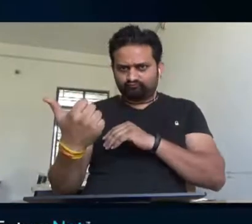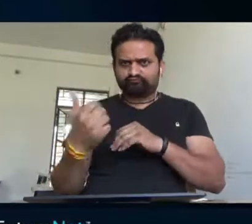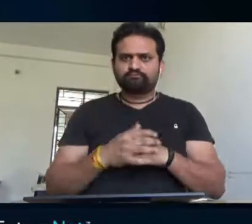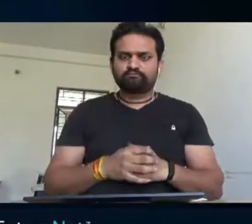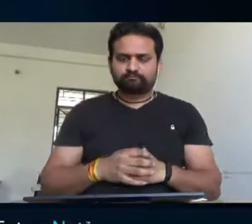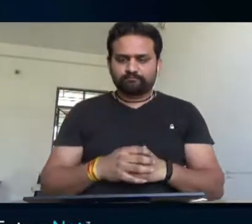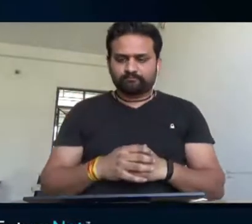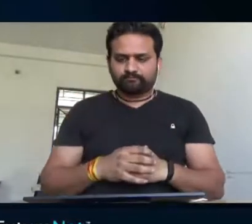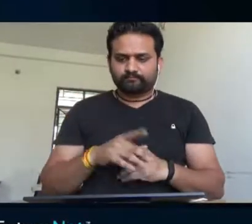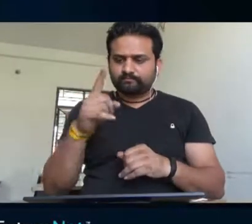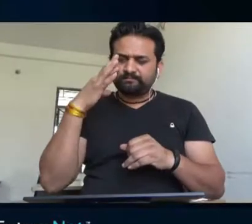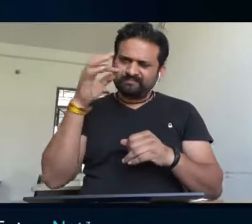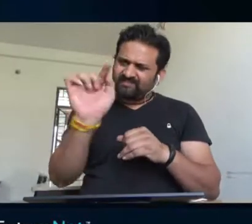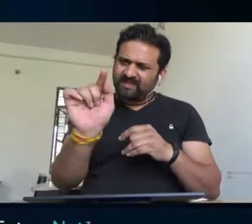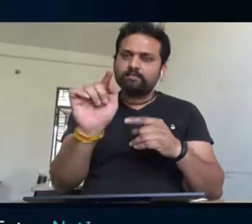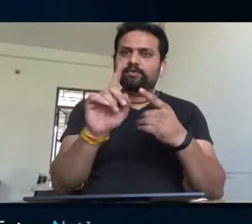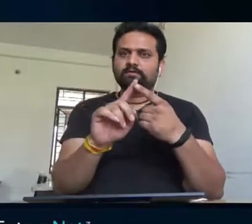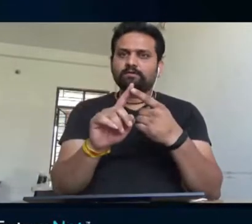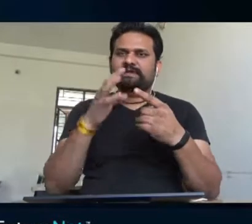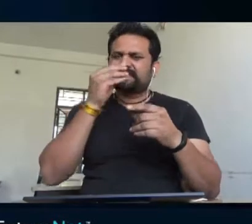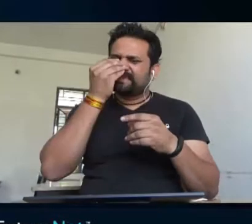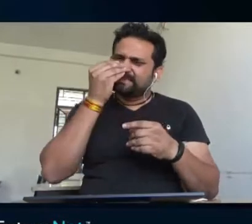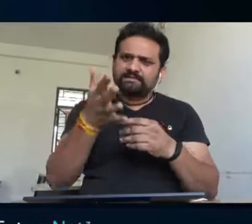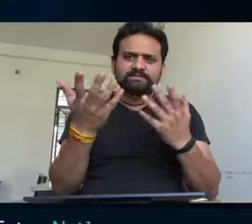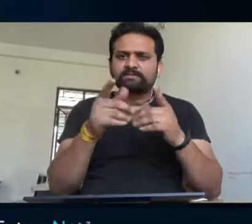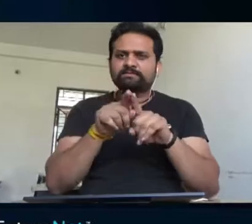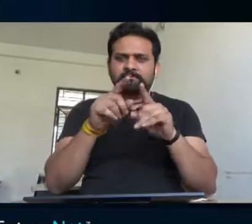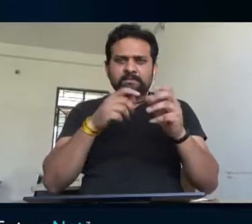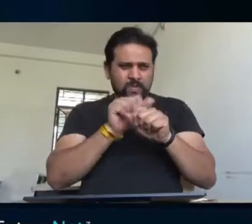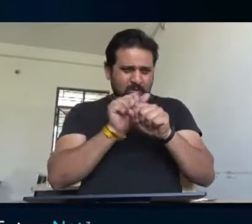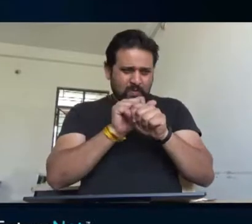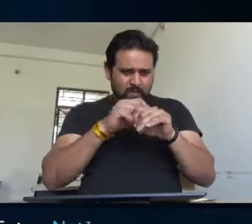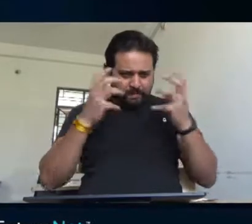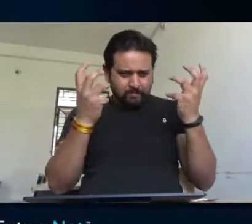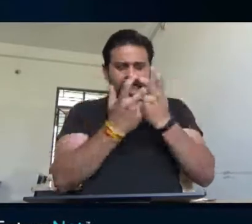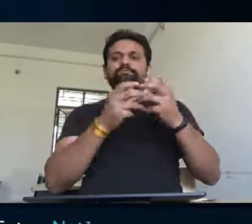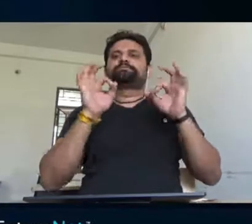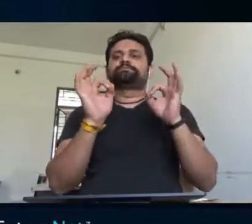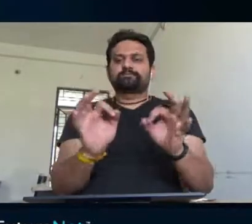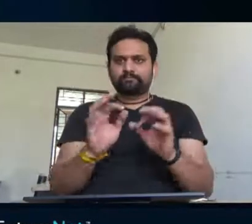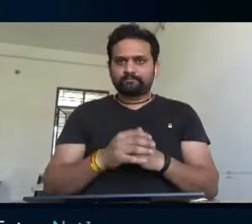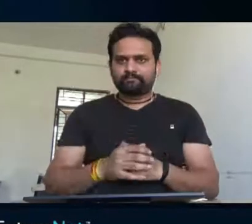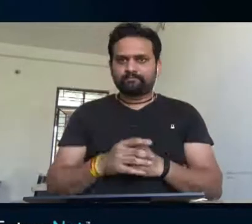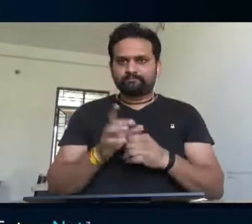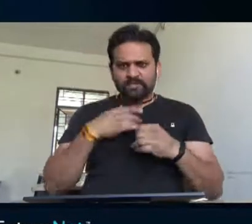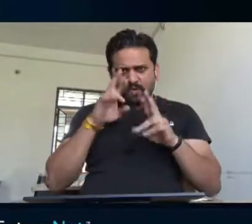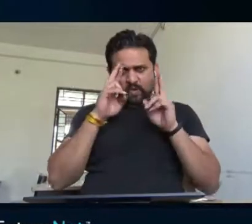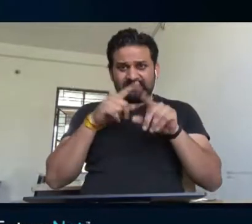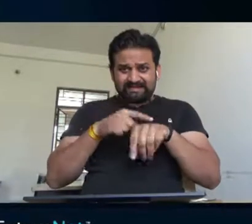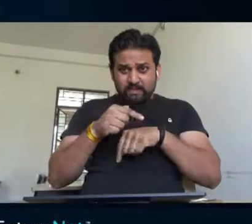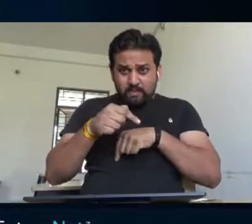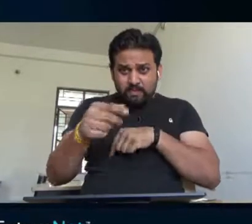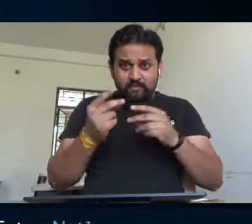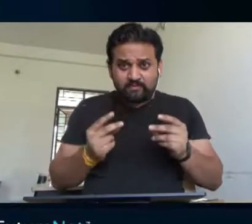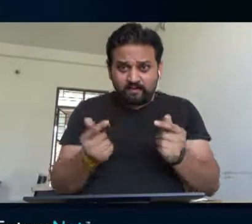here now only one point, it is much easier to qualify. That's good for you, and we will share with you soon as